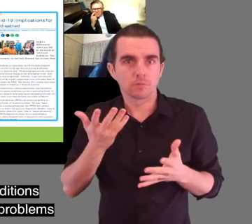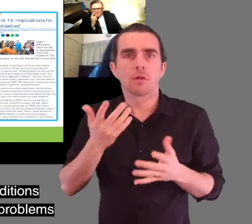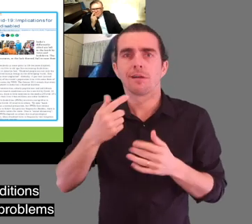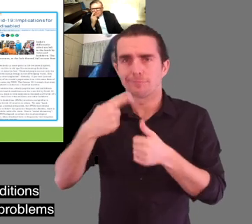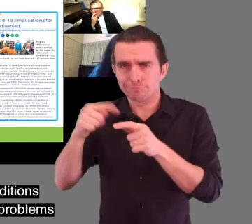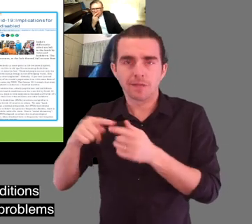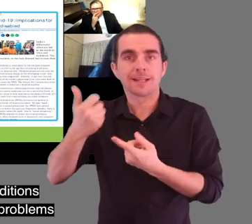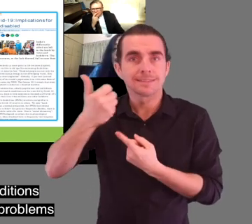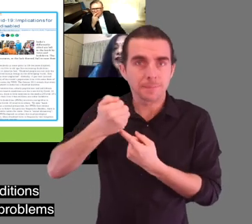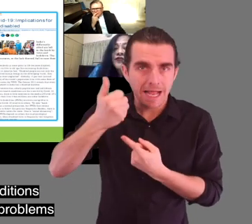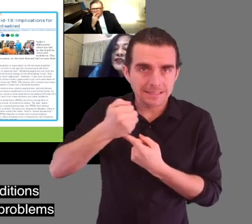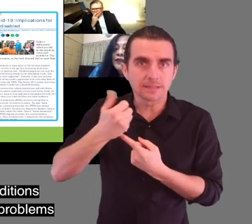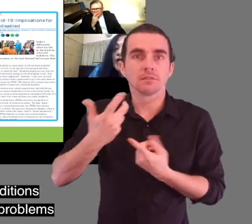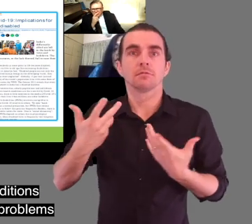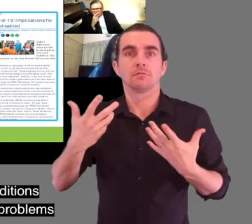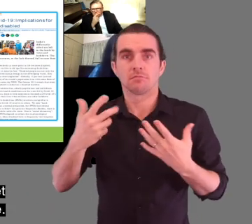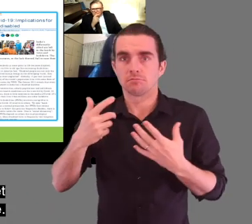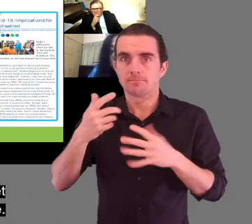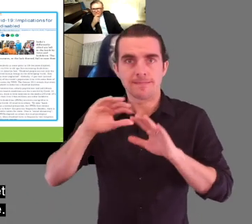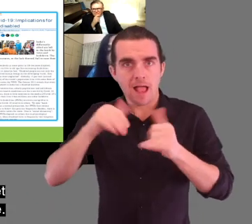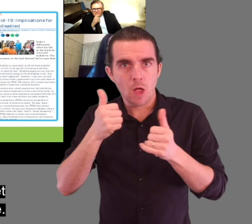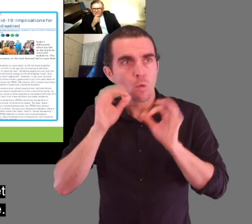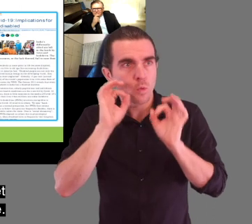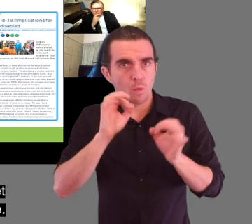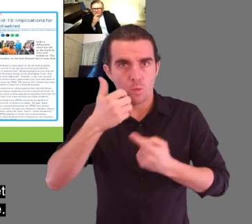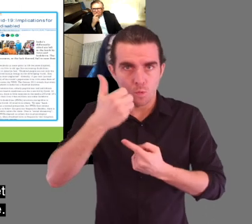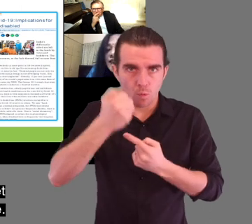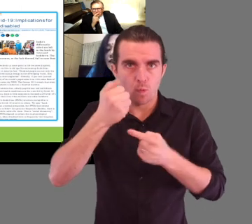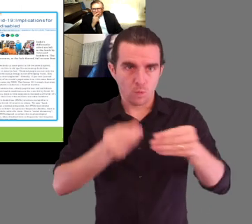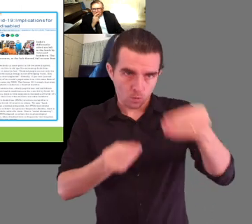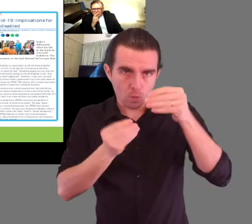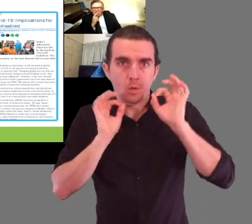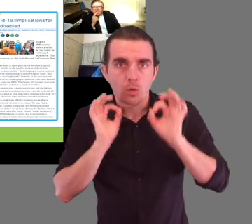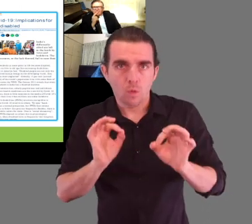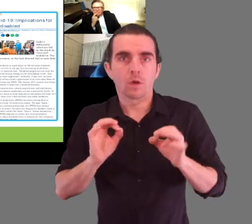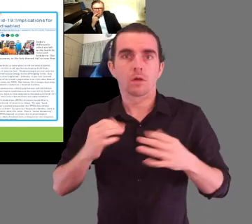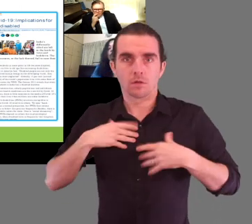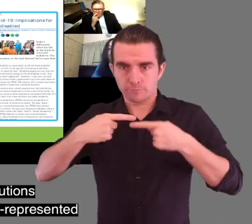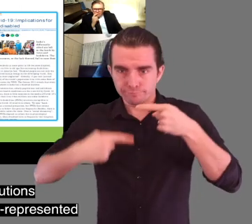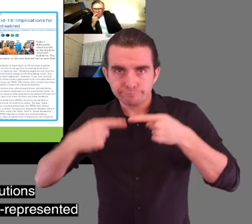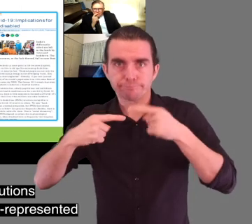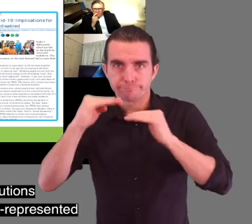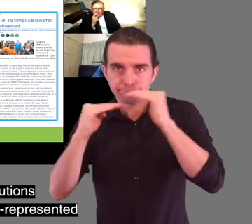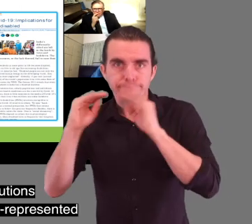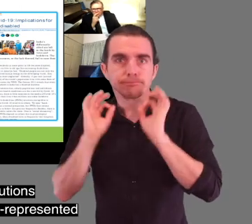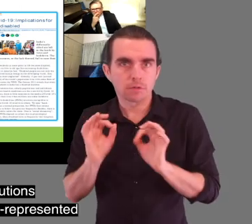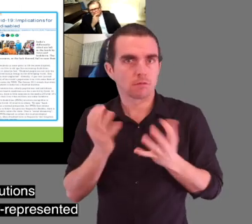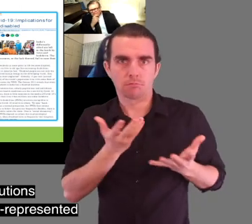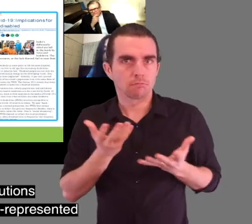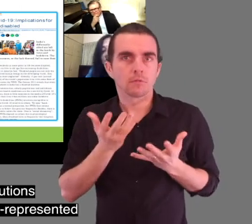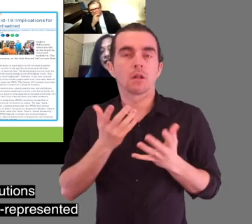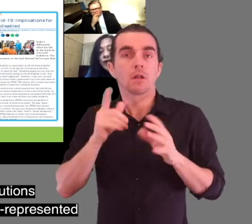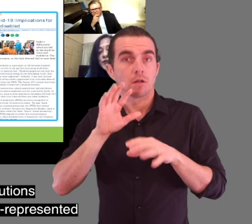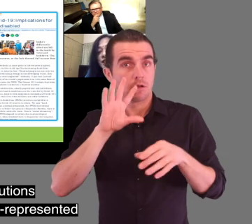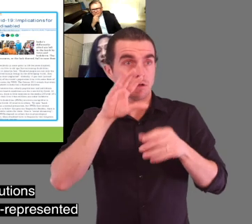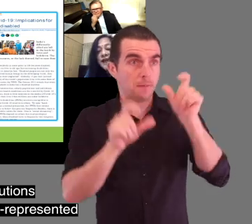conditions as diabetes are facing problems even now to get their tests done. Those living in the institution